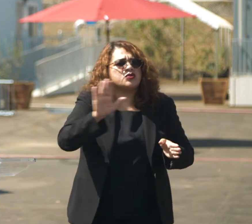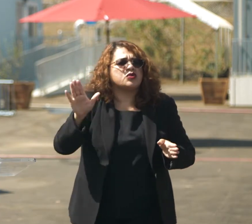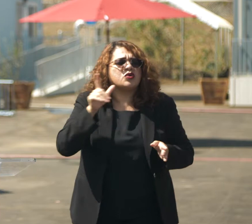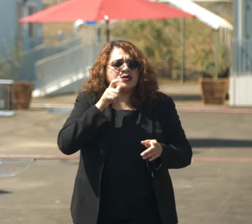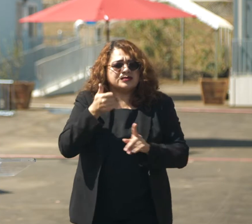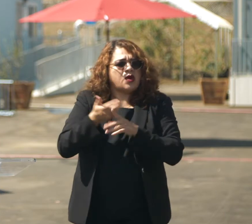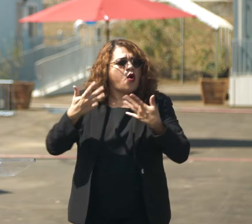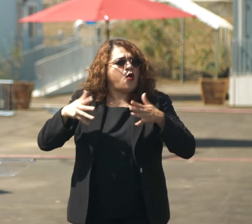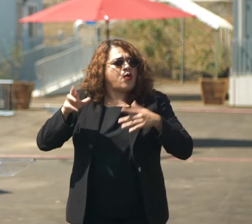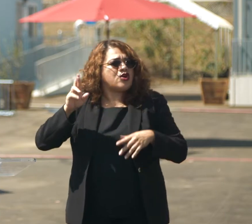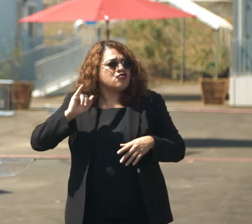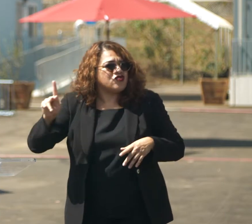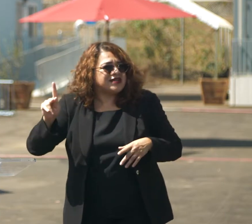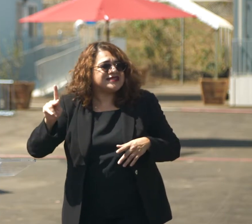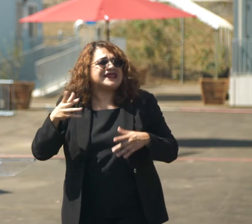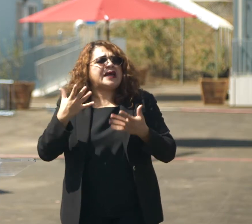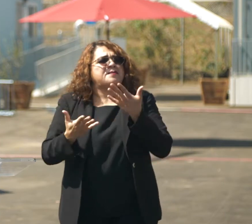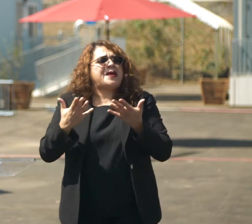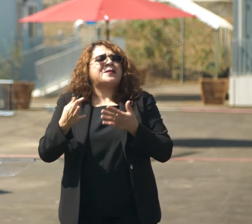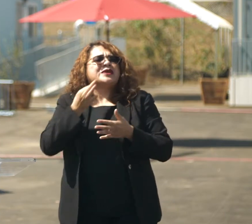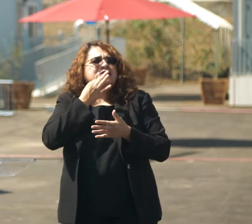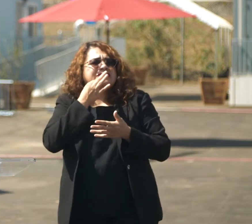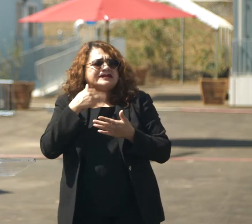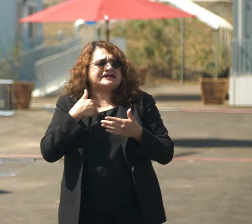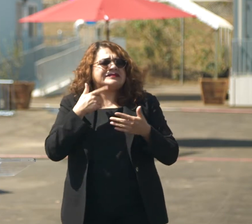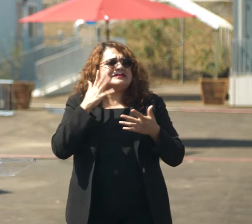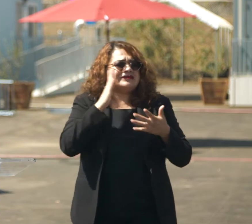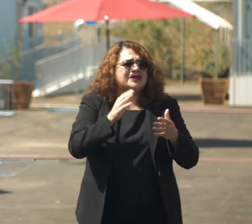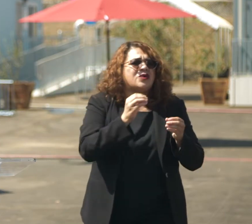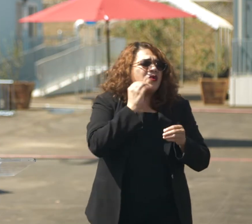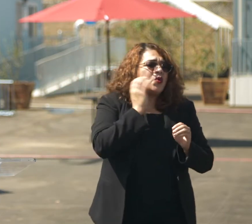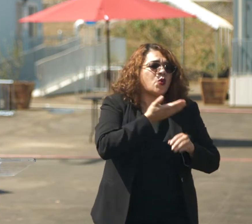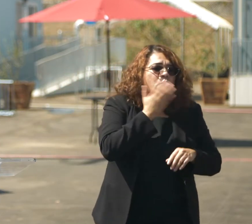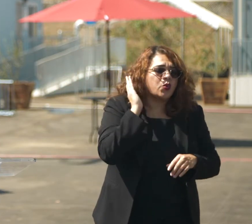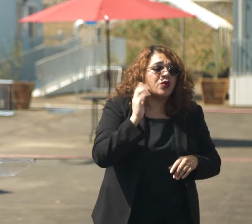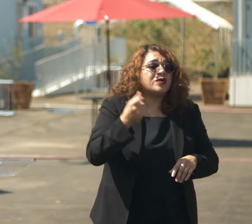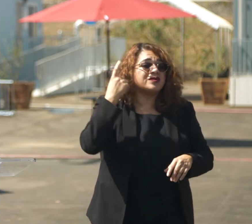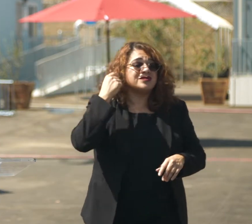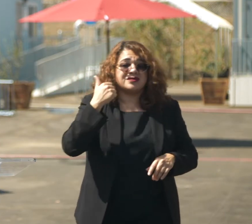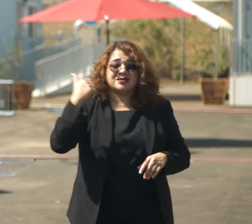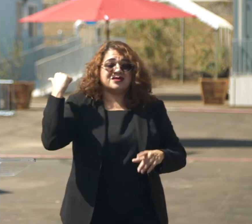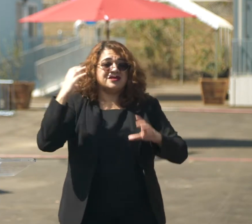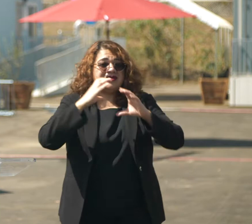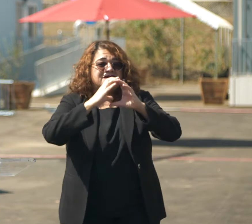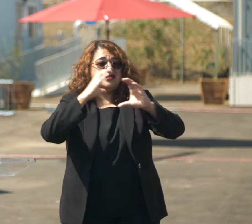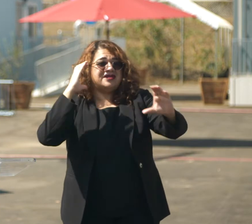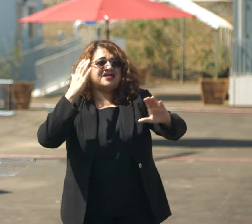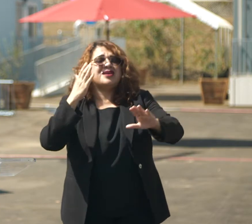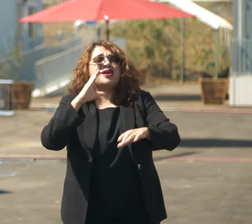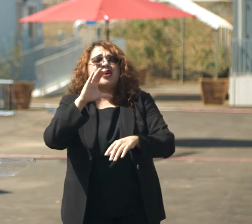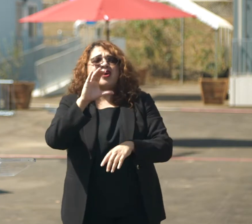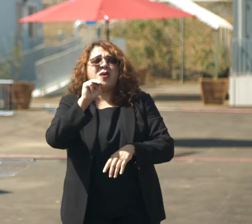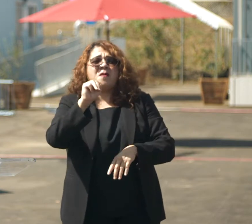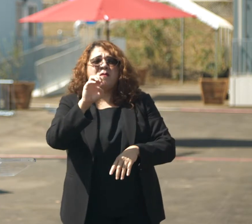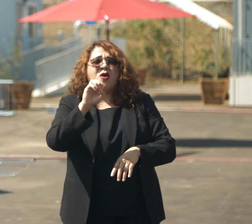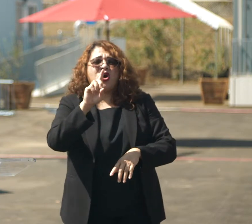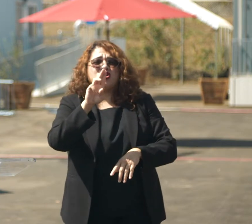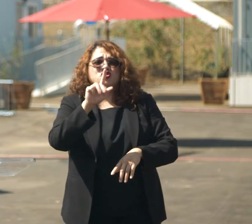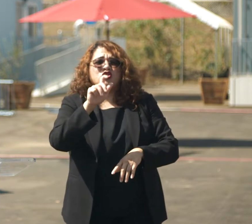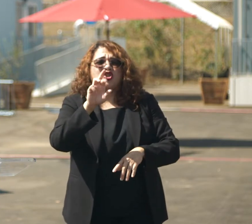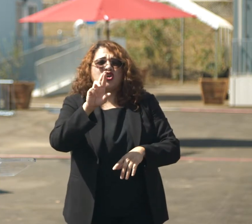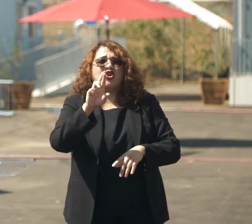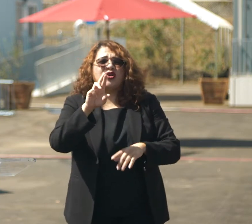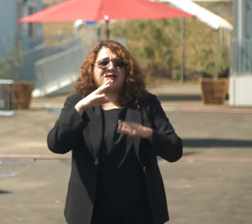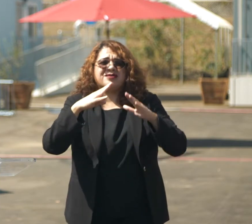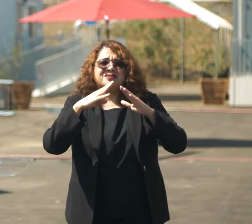homelessness. The design of this project and the modular units behind me were selected for the first phase of the community